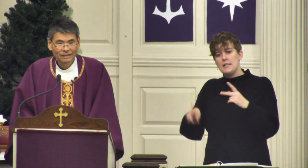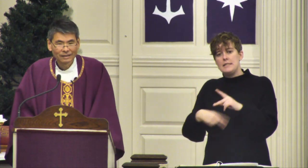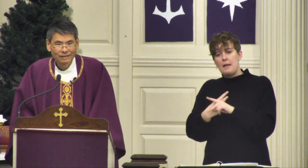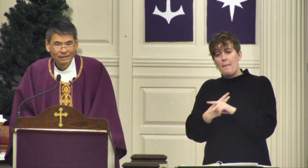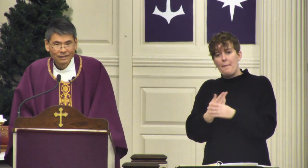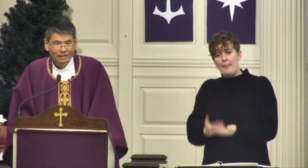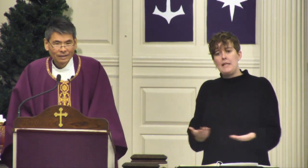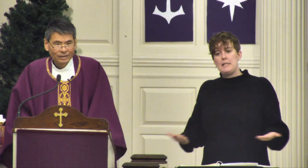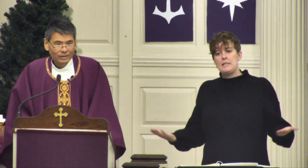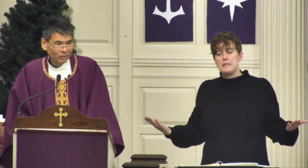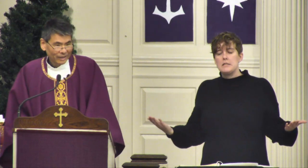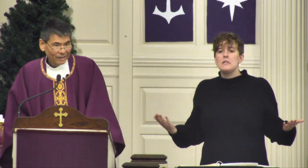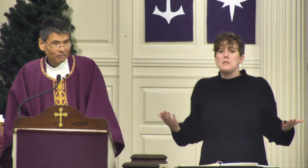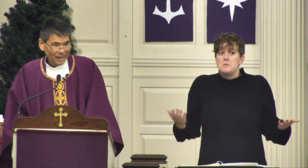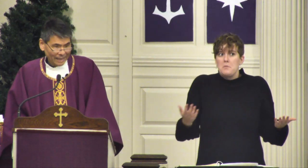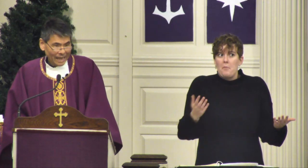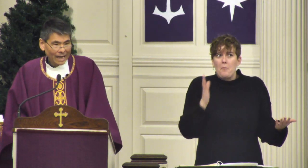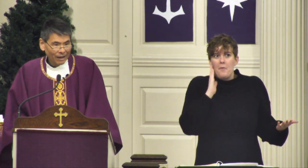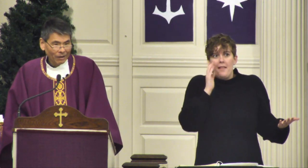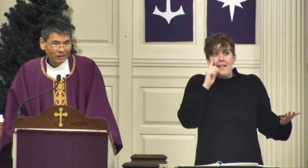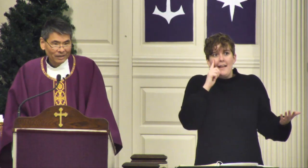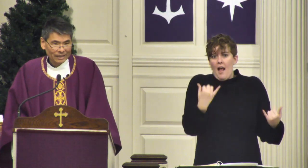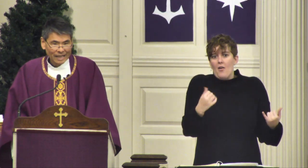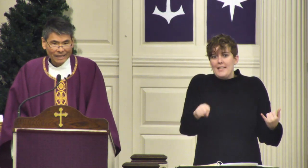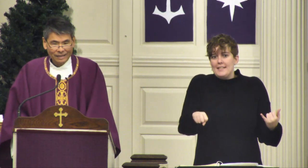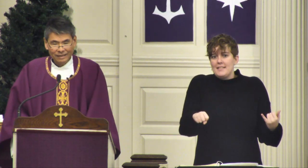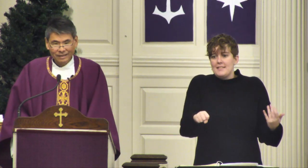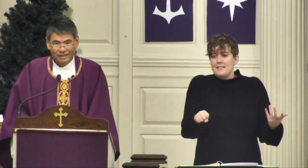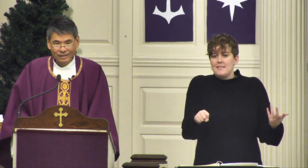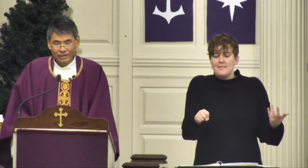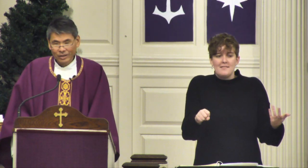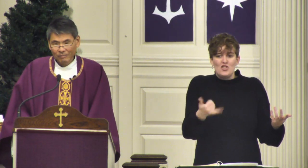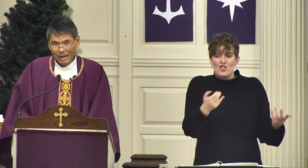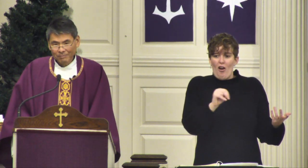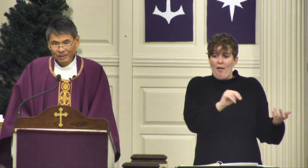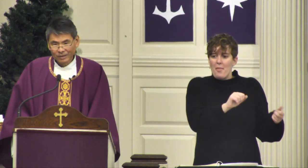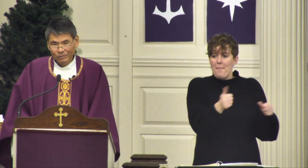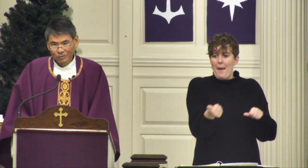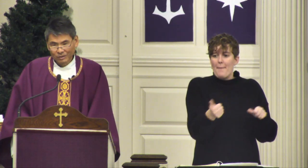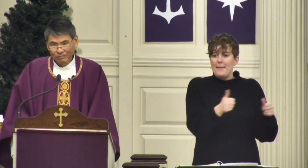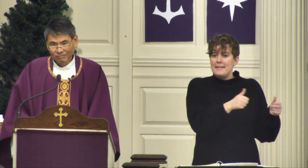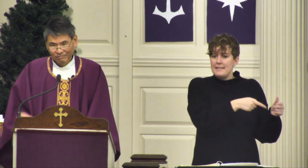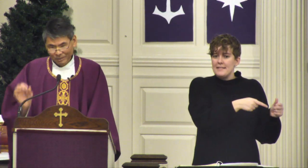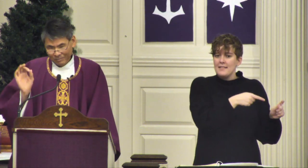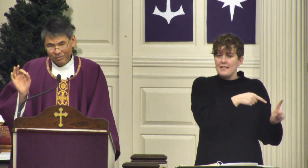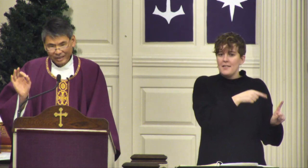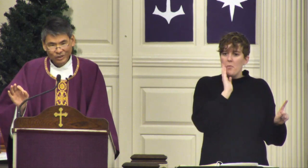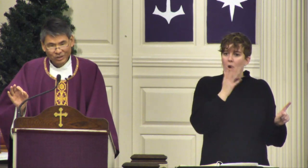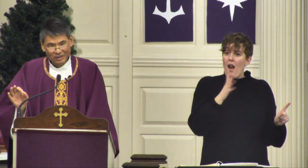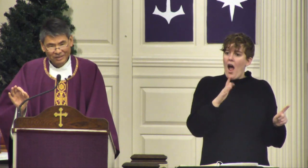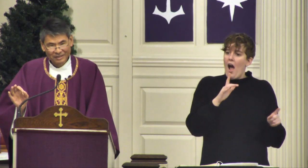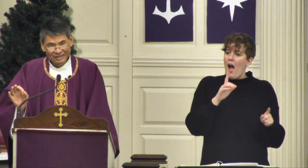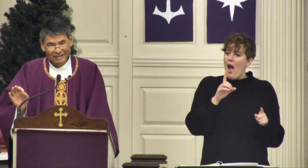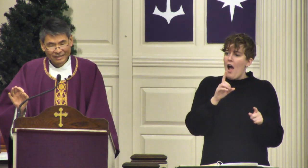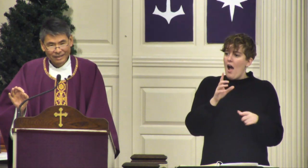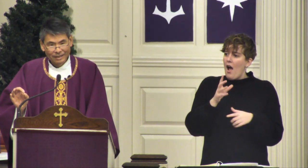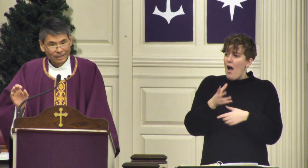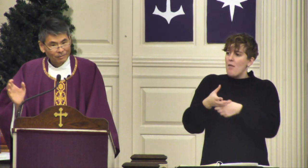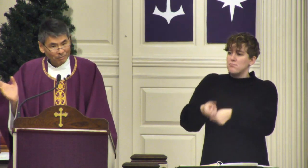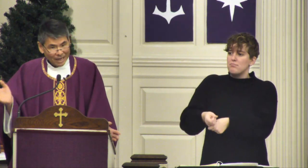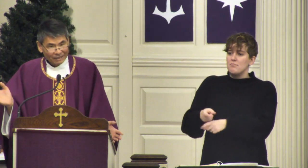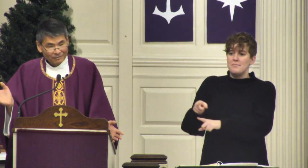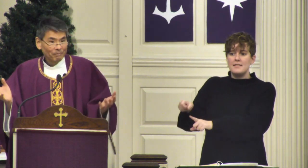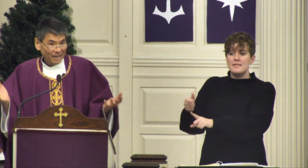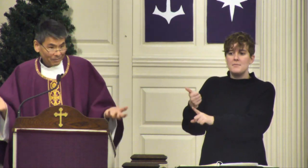things. So you would think by now that John the Baptist would be pretty sure.